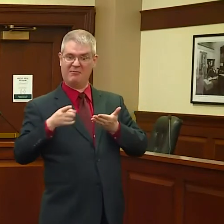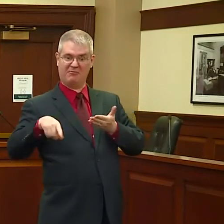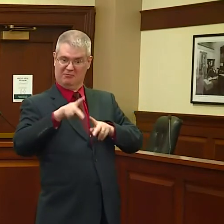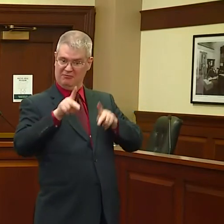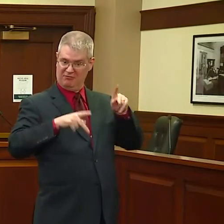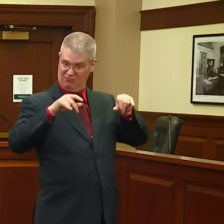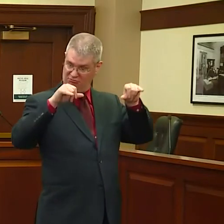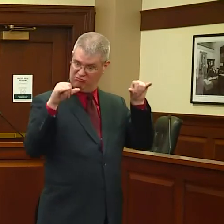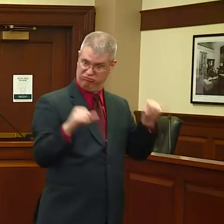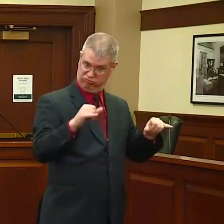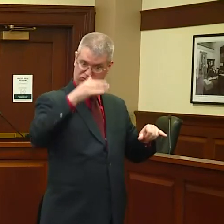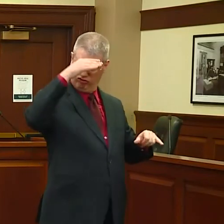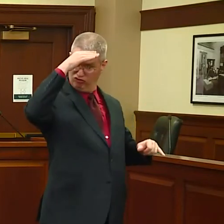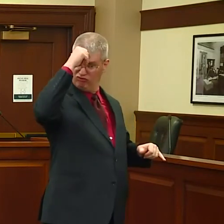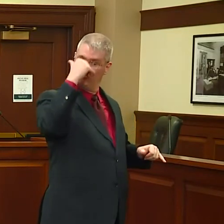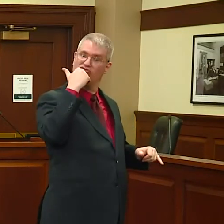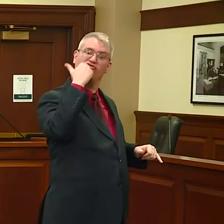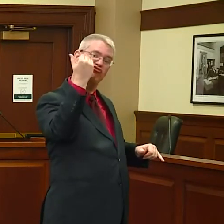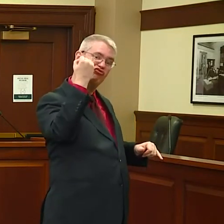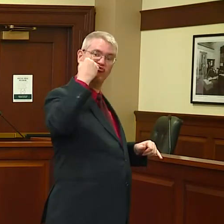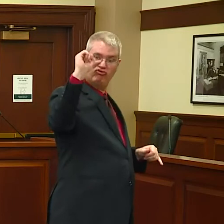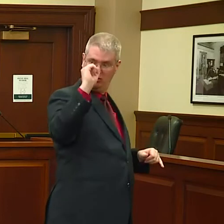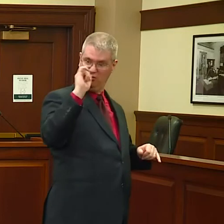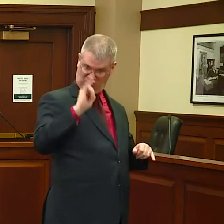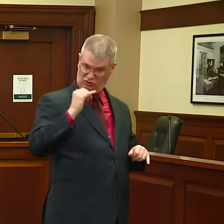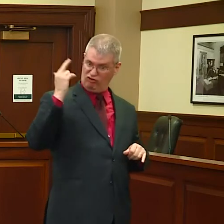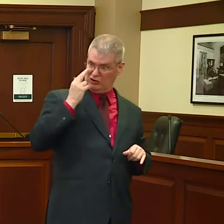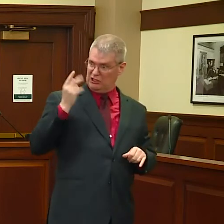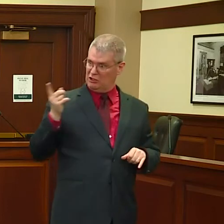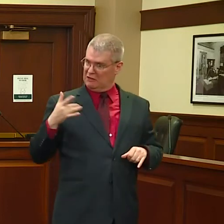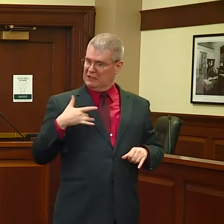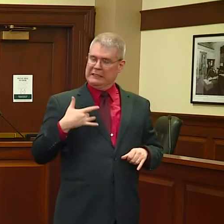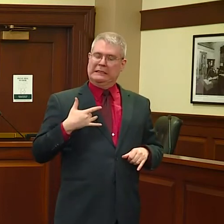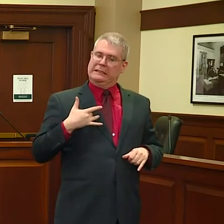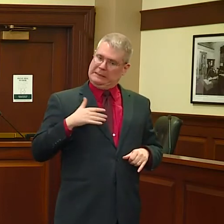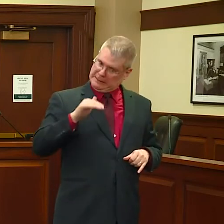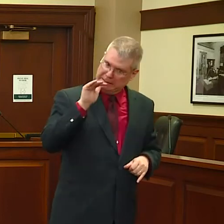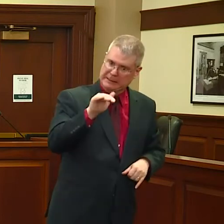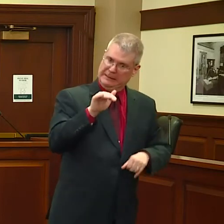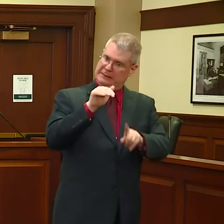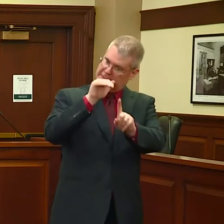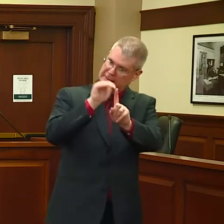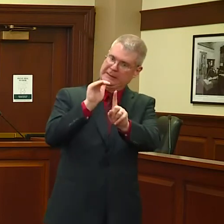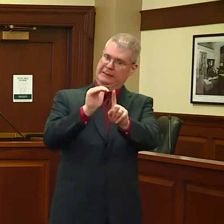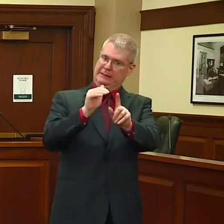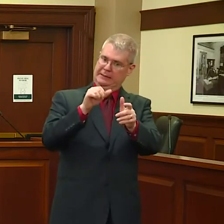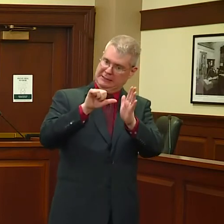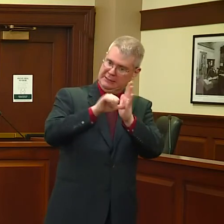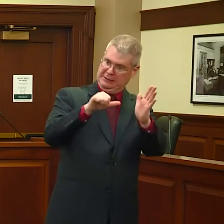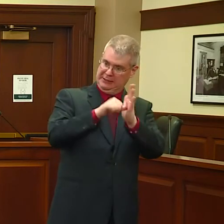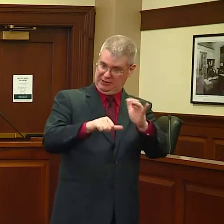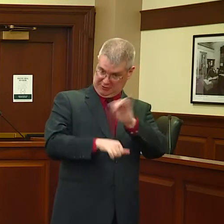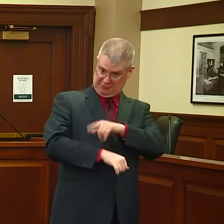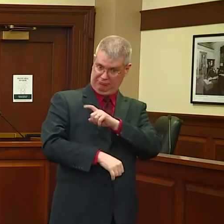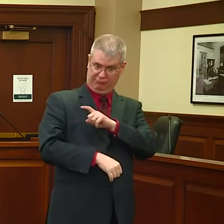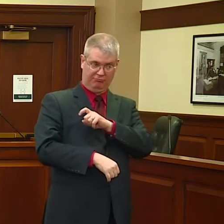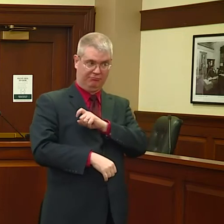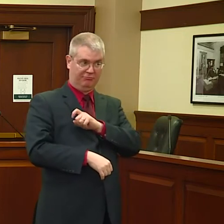for my healthcare team to explain to the people of Idaho the intricacies of the